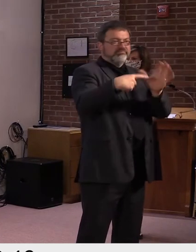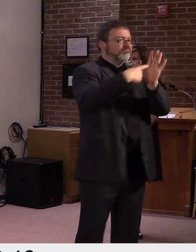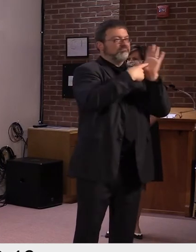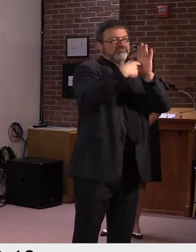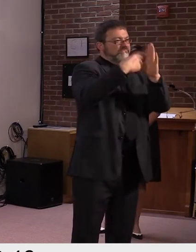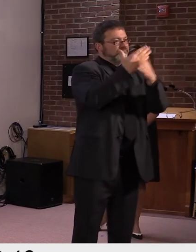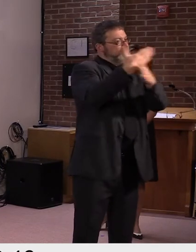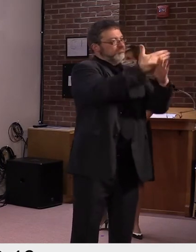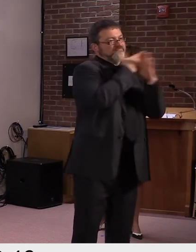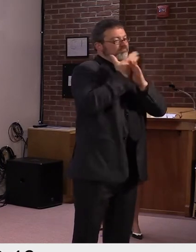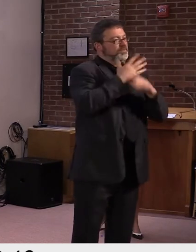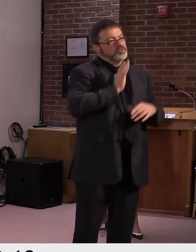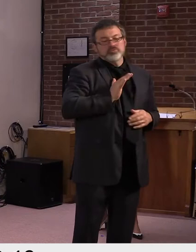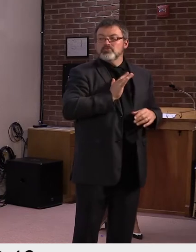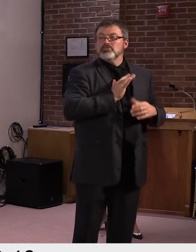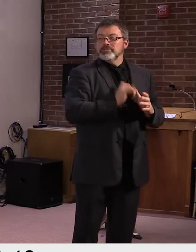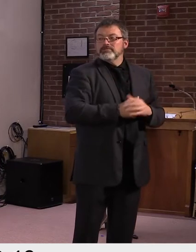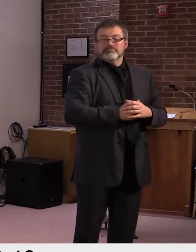Great, thank you.